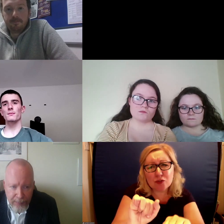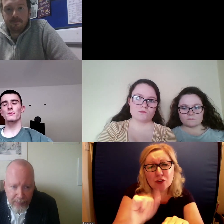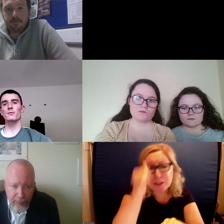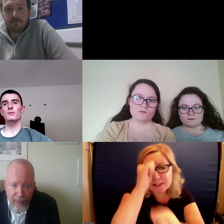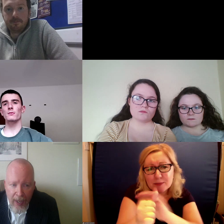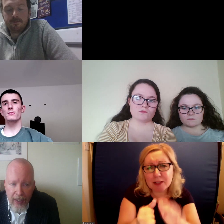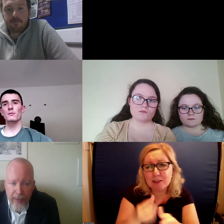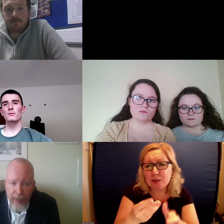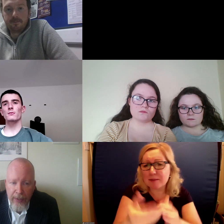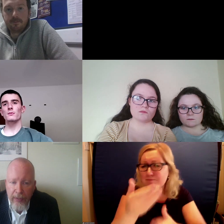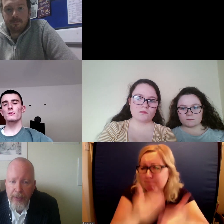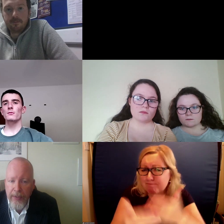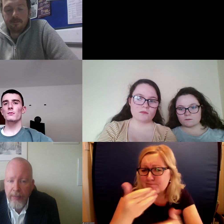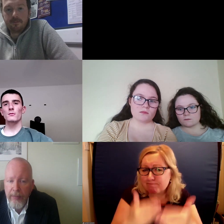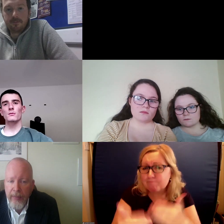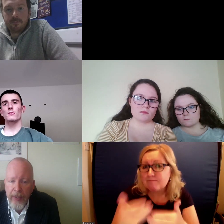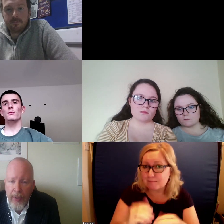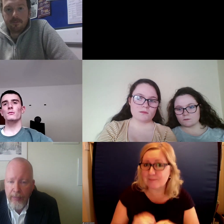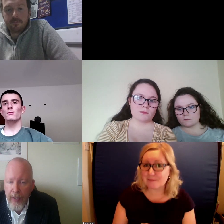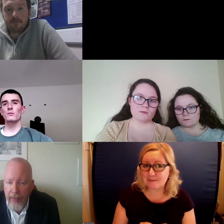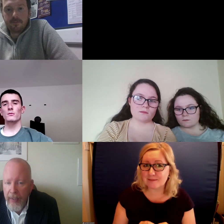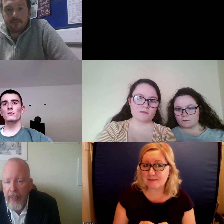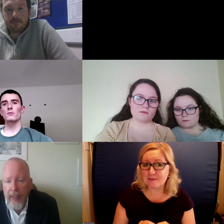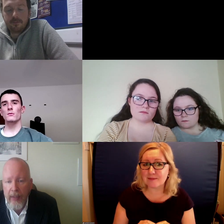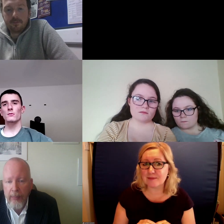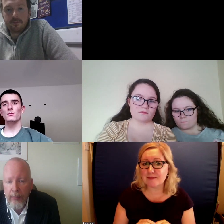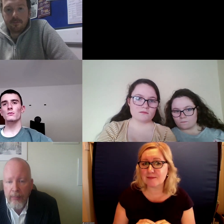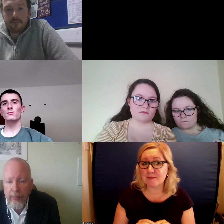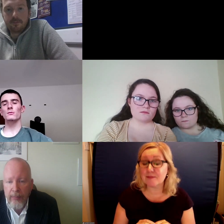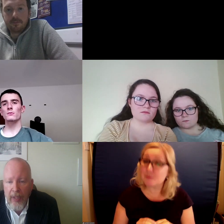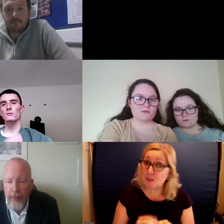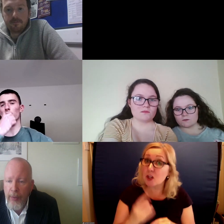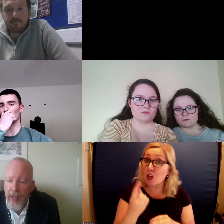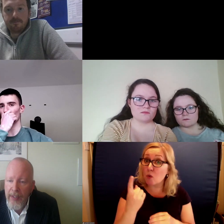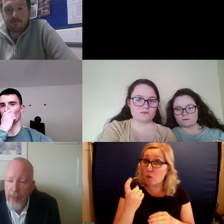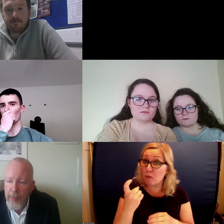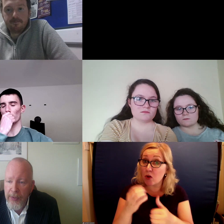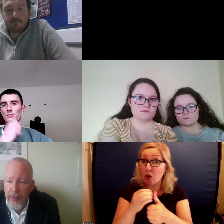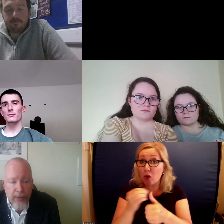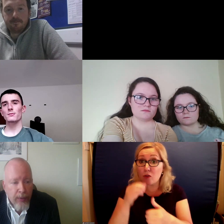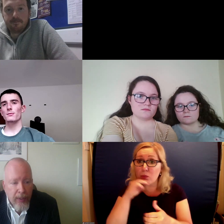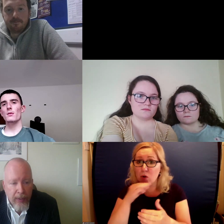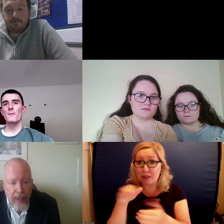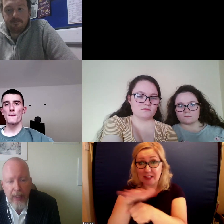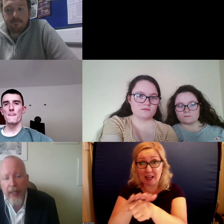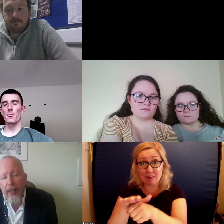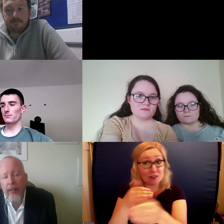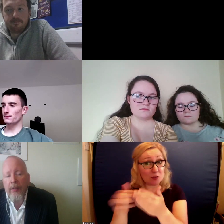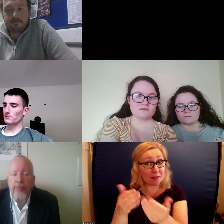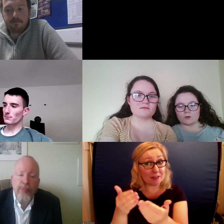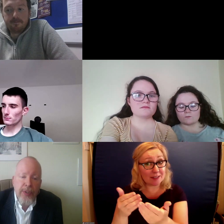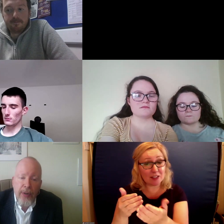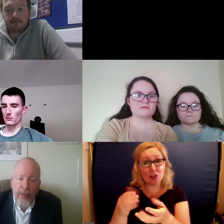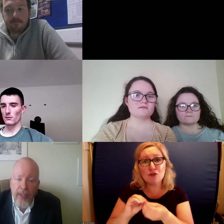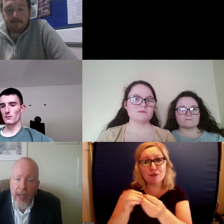today is the area of literature and creative writing, how those go hand in hand with music and storytelling,